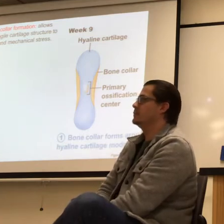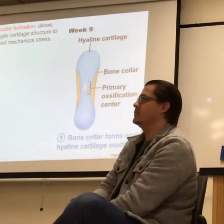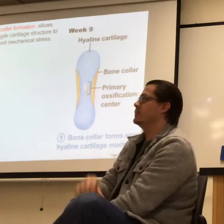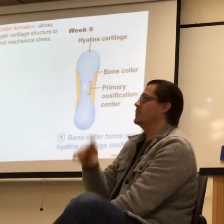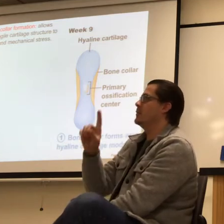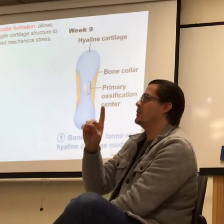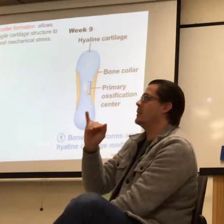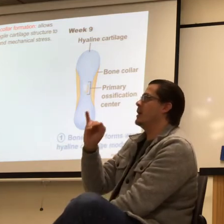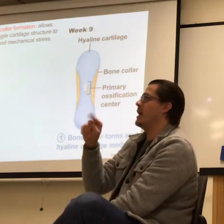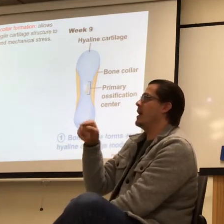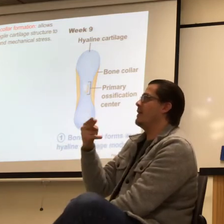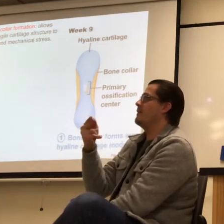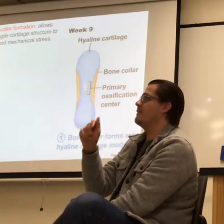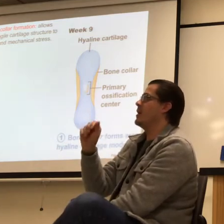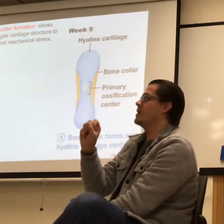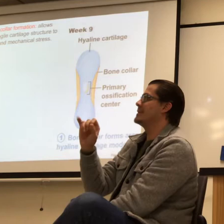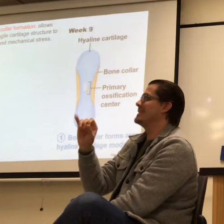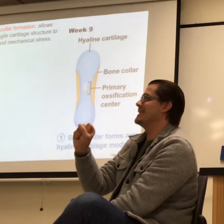diaphysis.